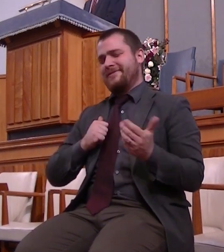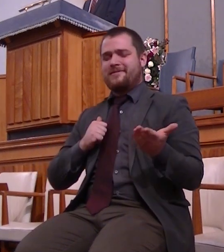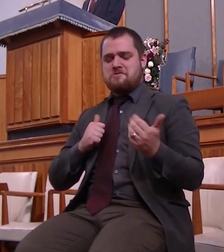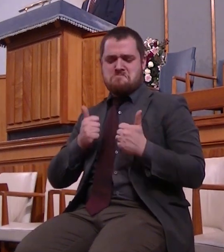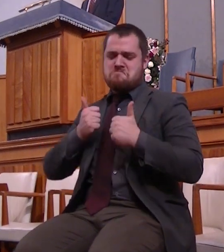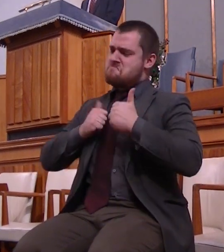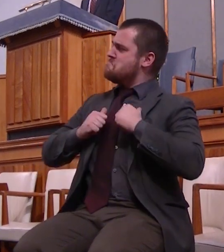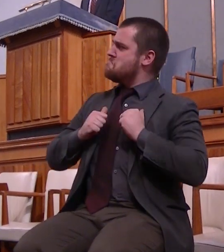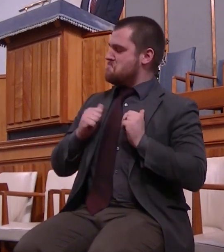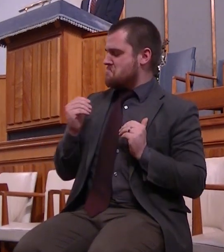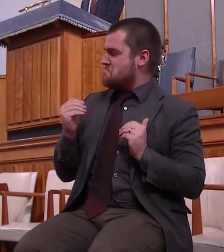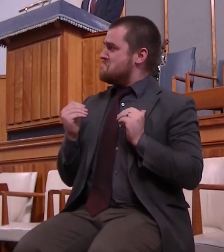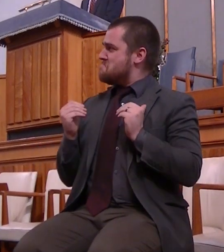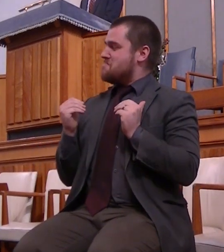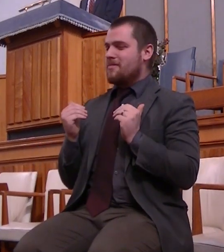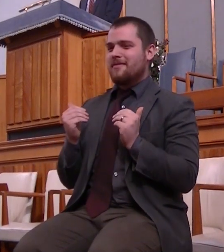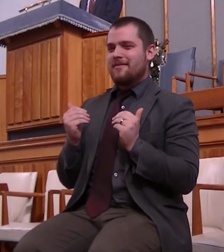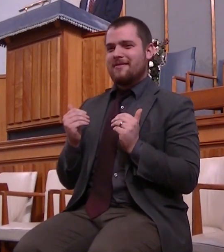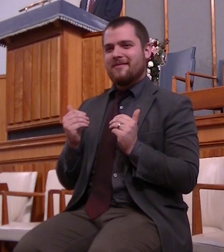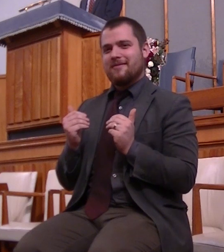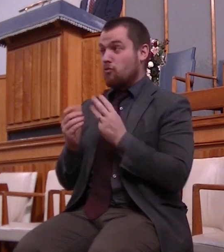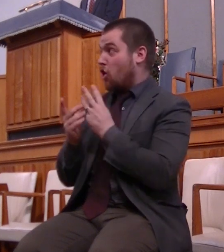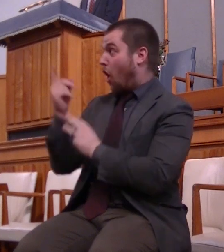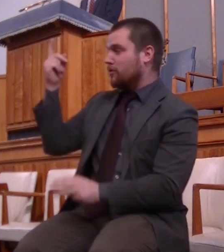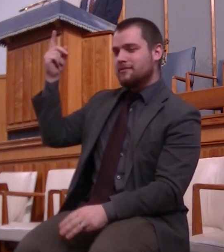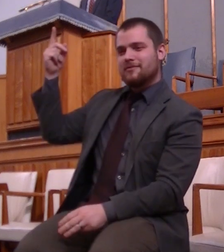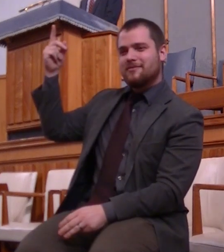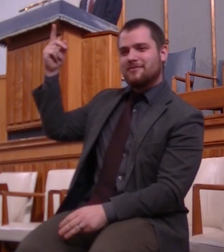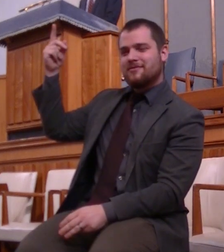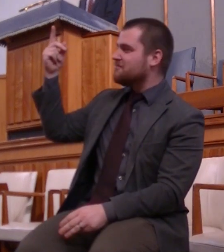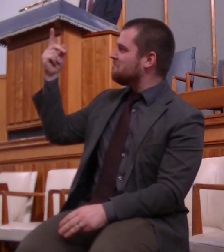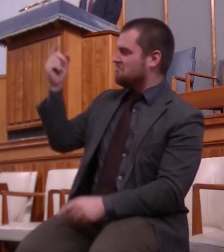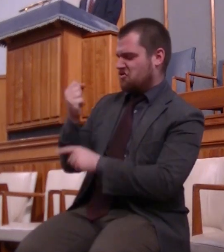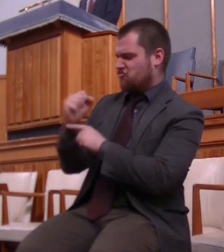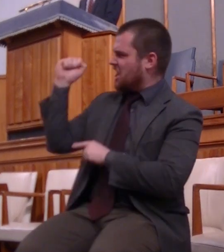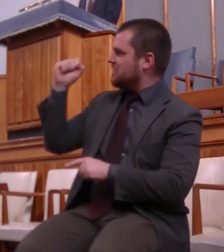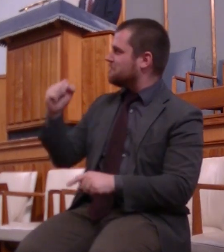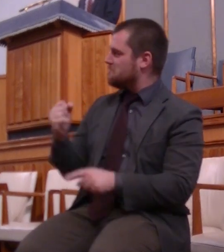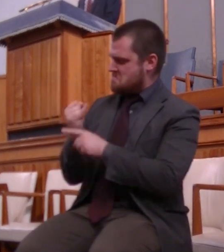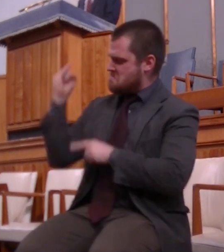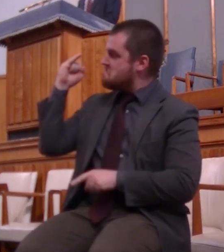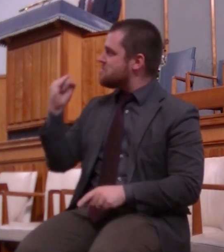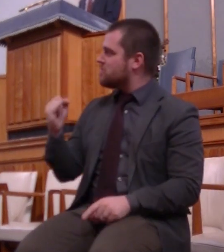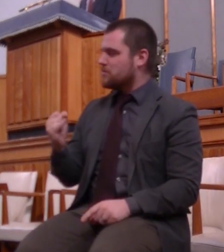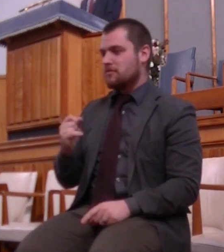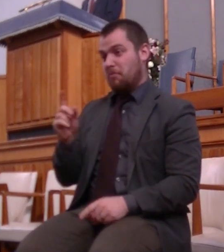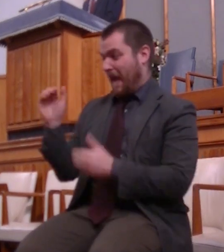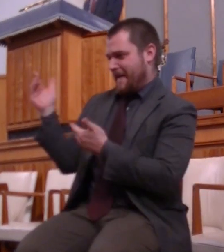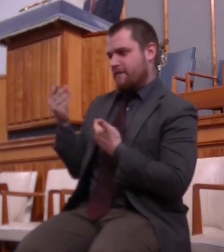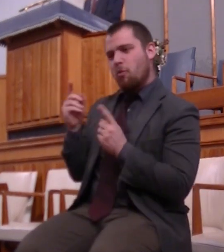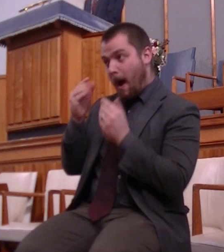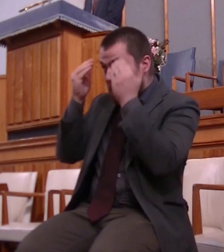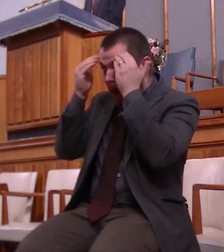So many reject the giver of the gift and faculty of reason.